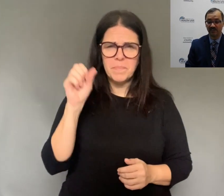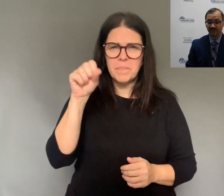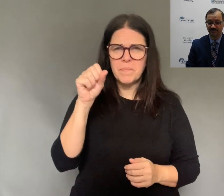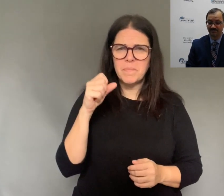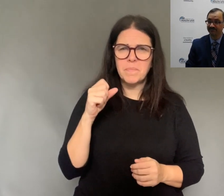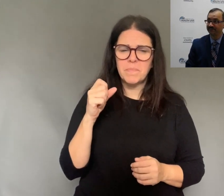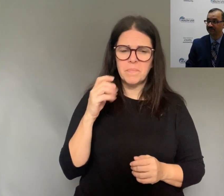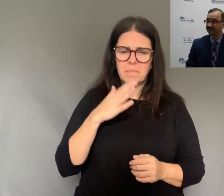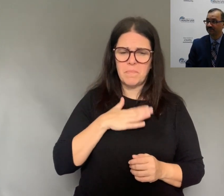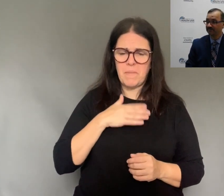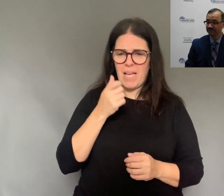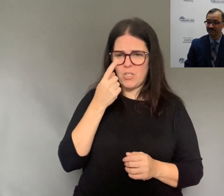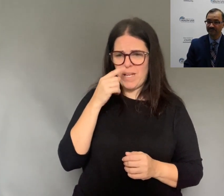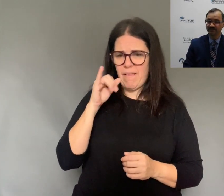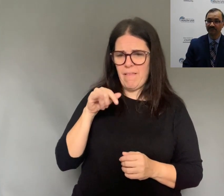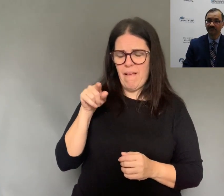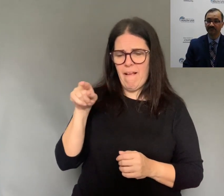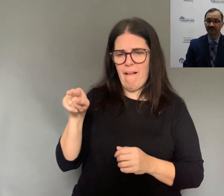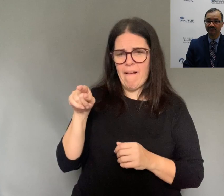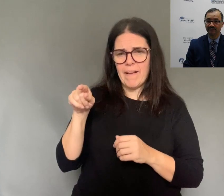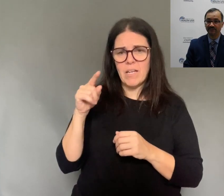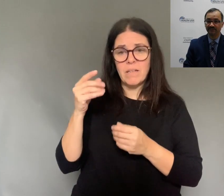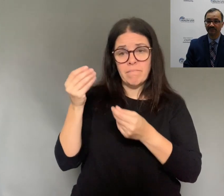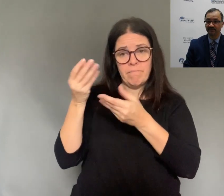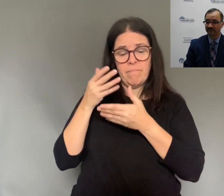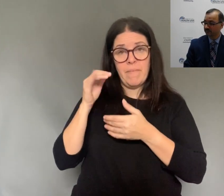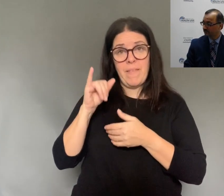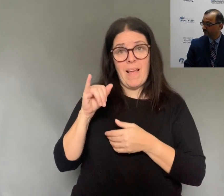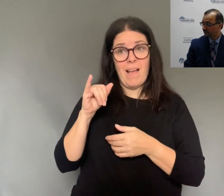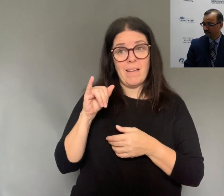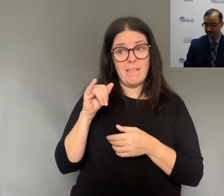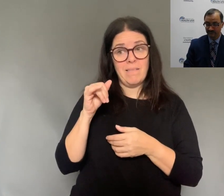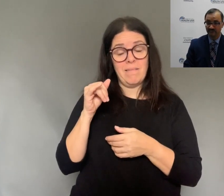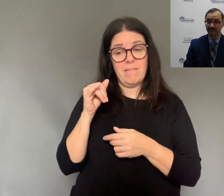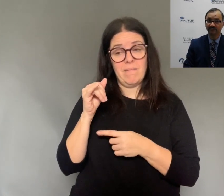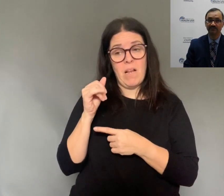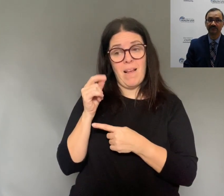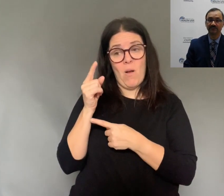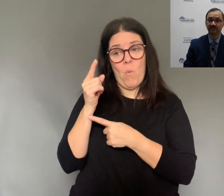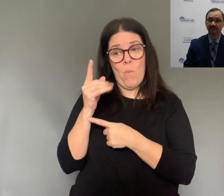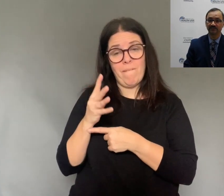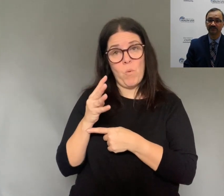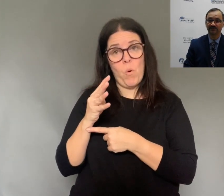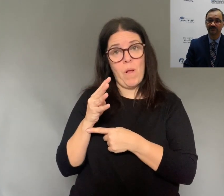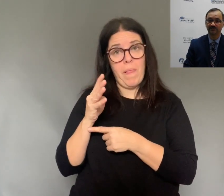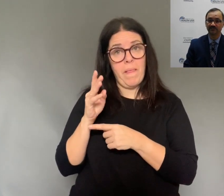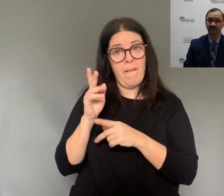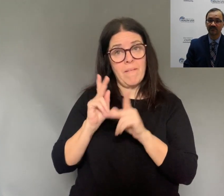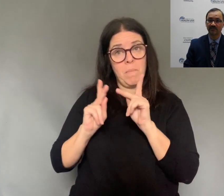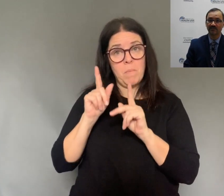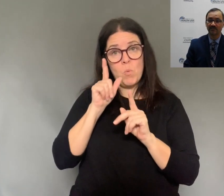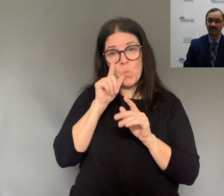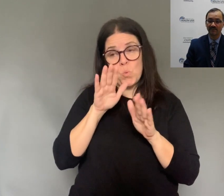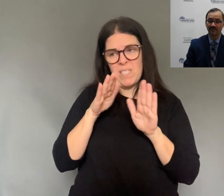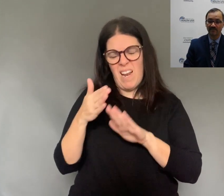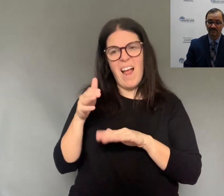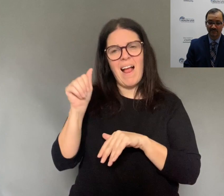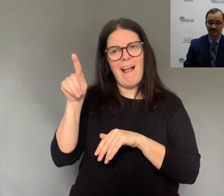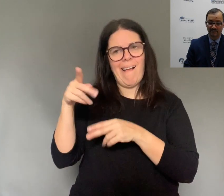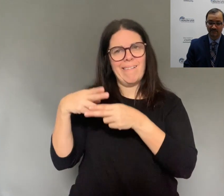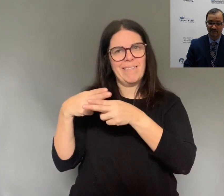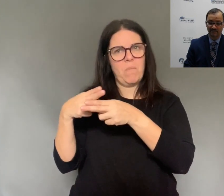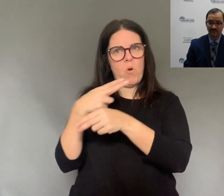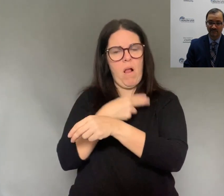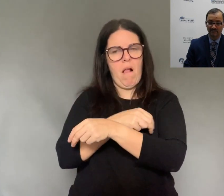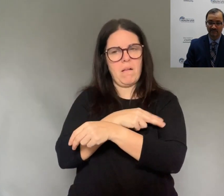closely. Thank you. Any questions from CBC? Yes, good morning.